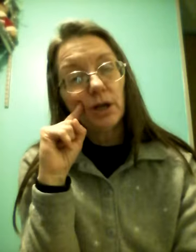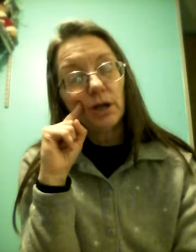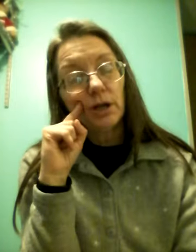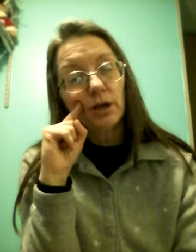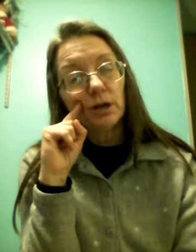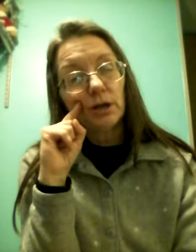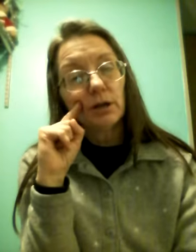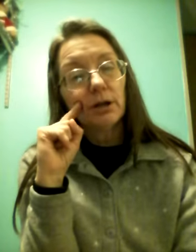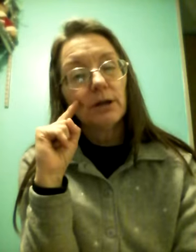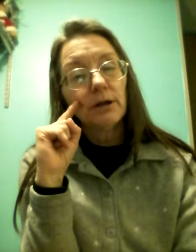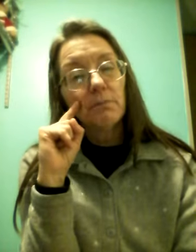boring,